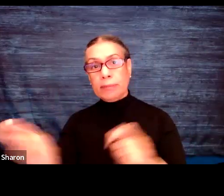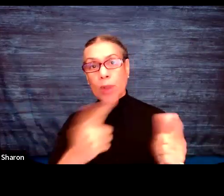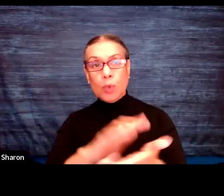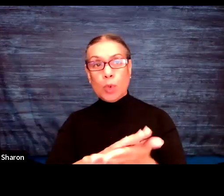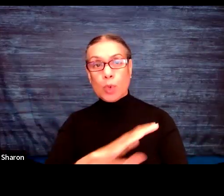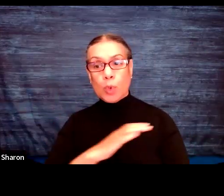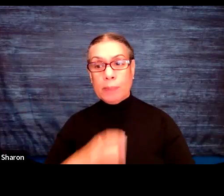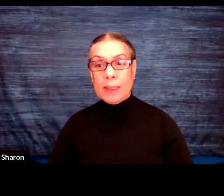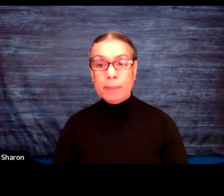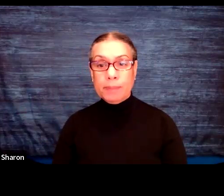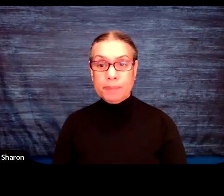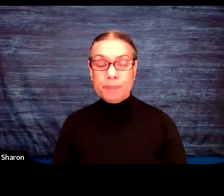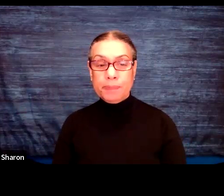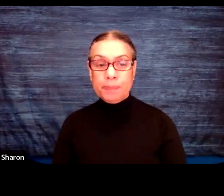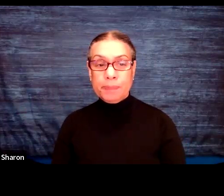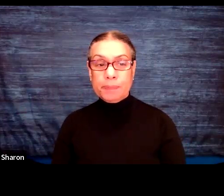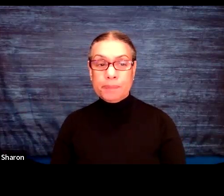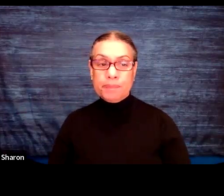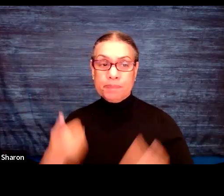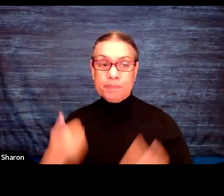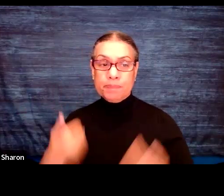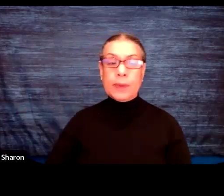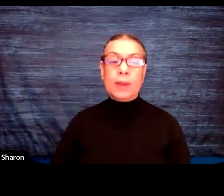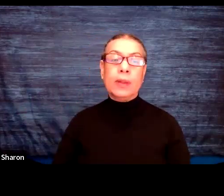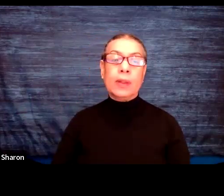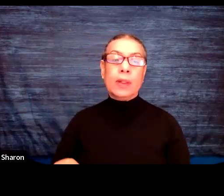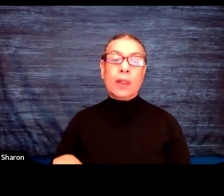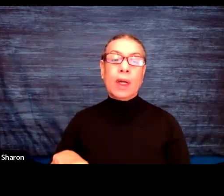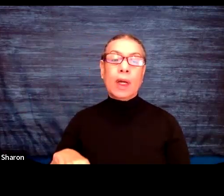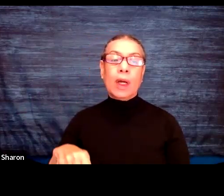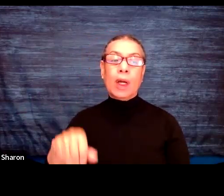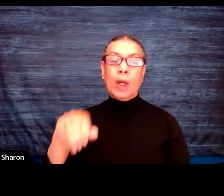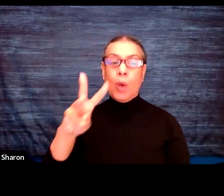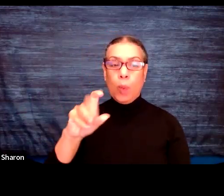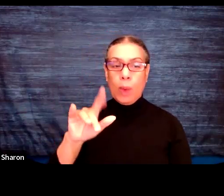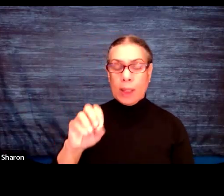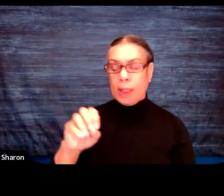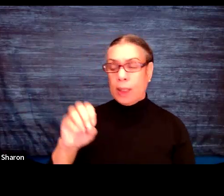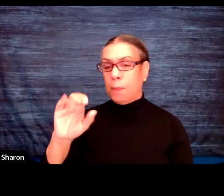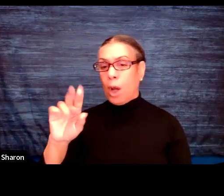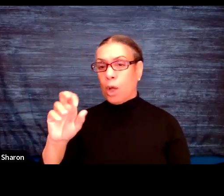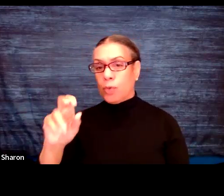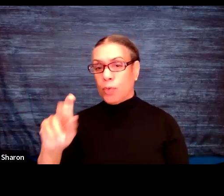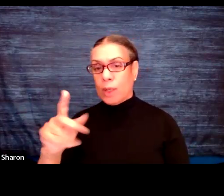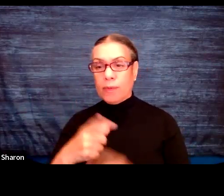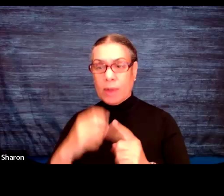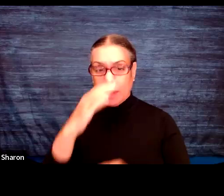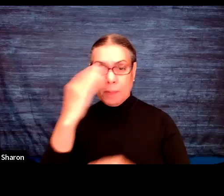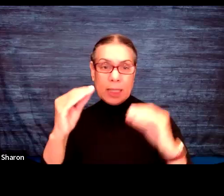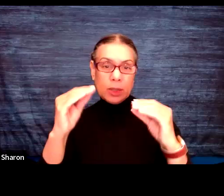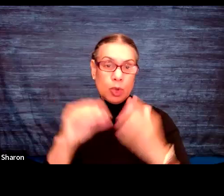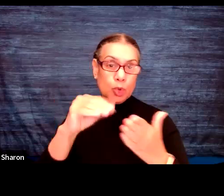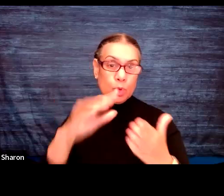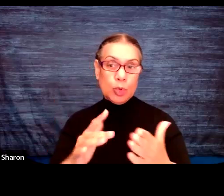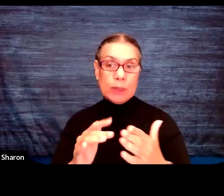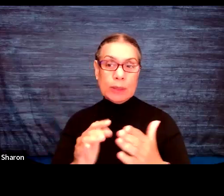Public Schools School Committee. My name is Reverend Willie Broderick II, and I serve as president of the Boston Network for Black Student Achievement.